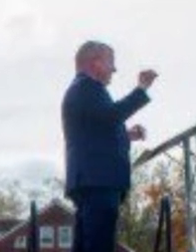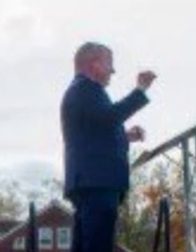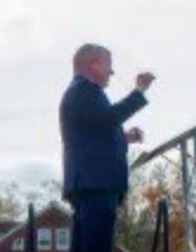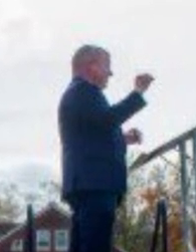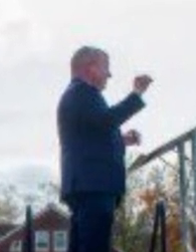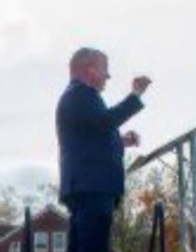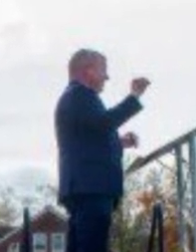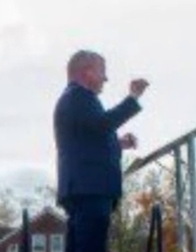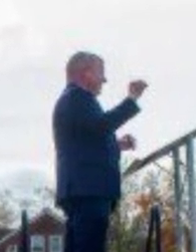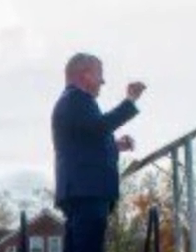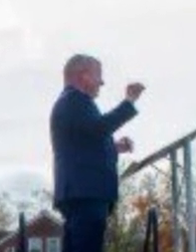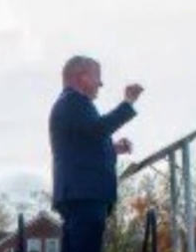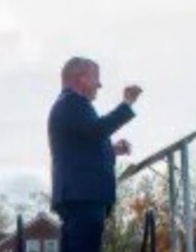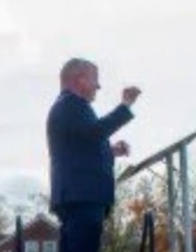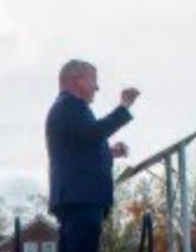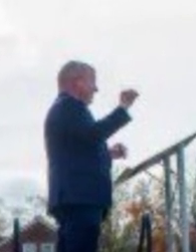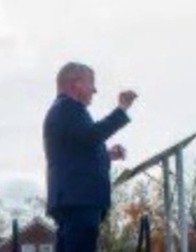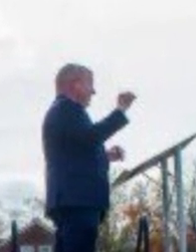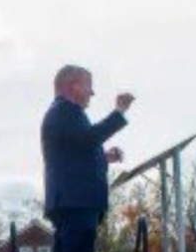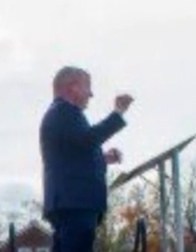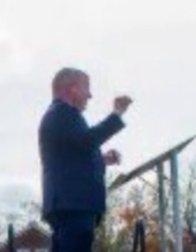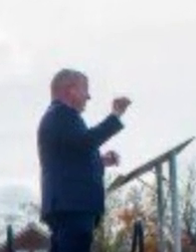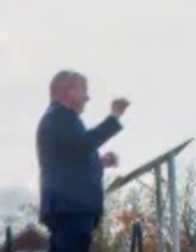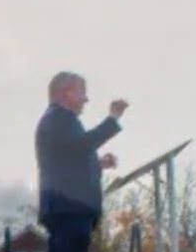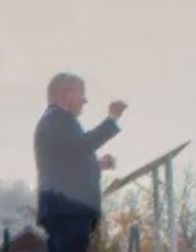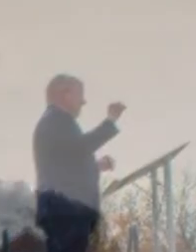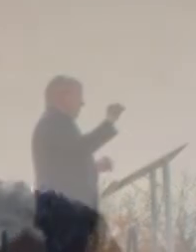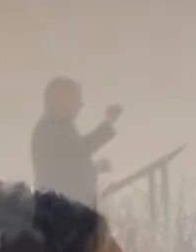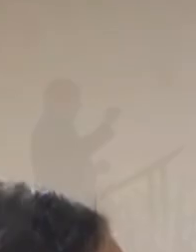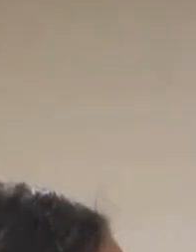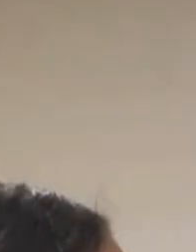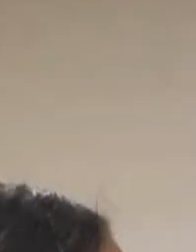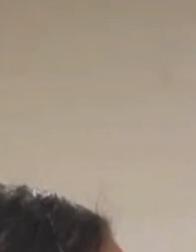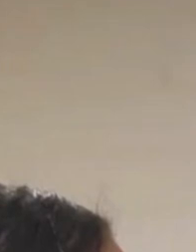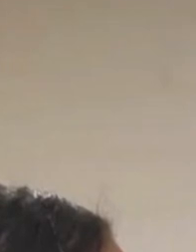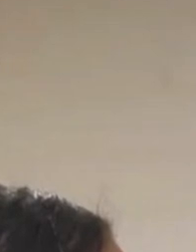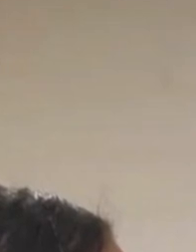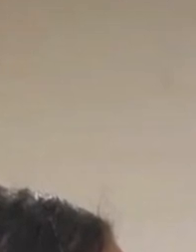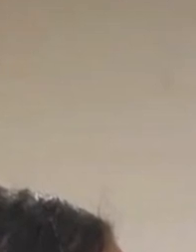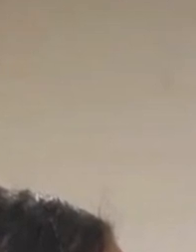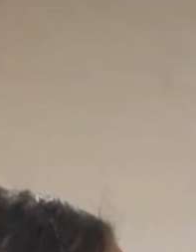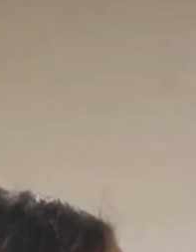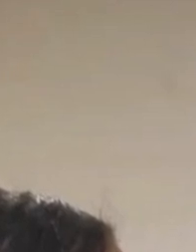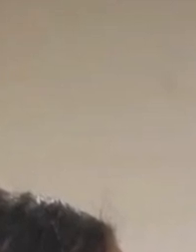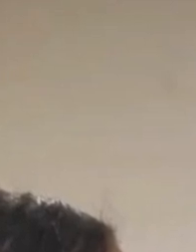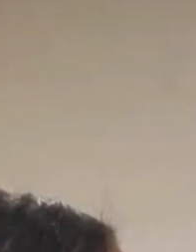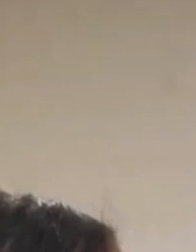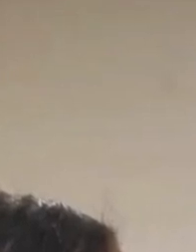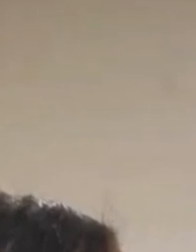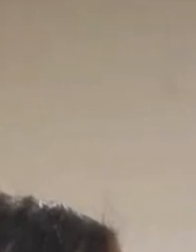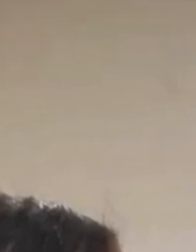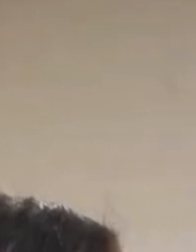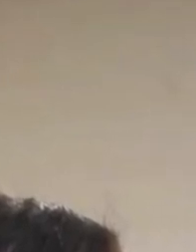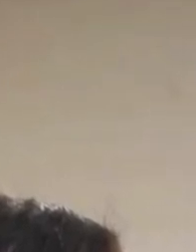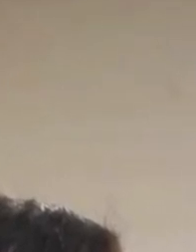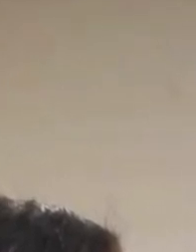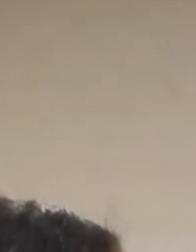another turning point in education for the deaf community. Today, approximately 85% of the deaf and hard of hearing children